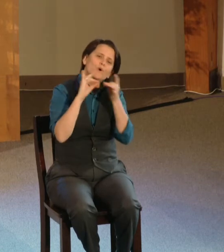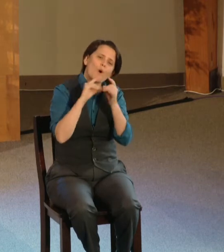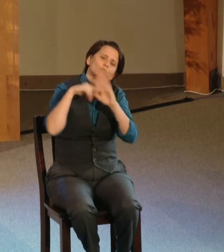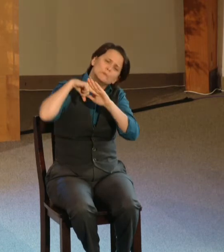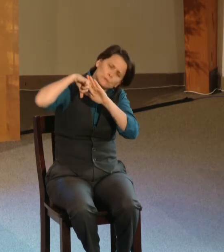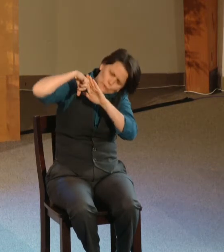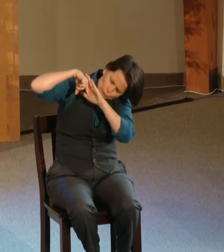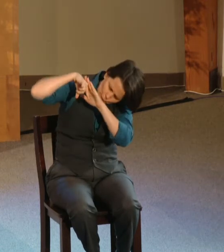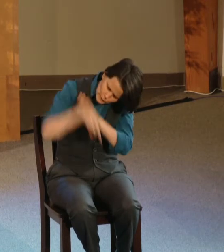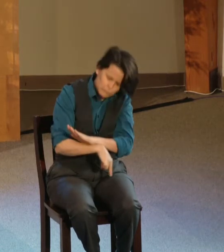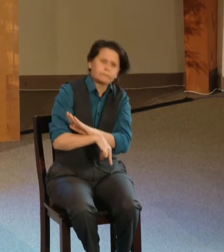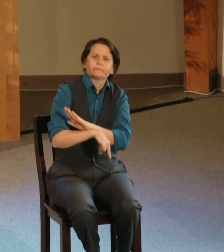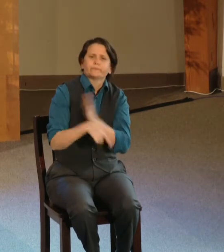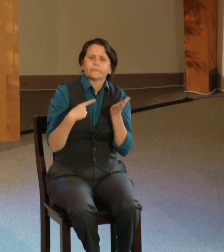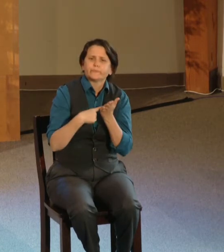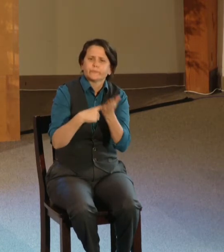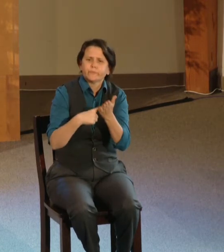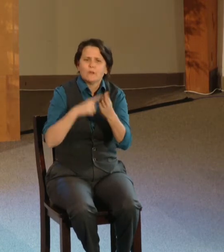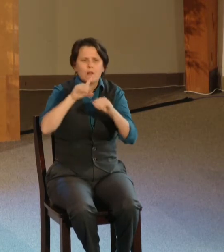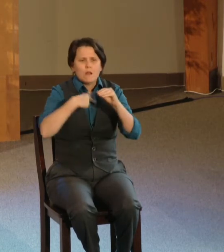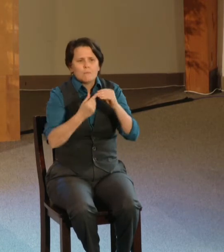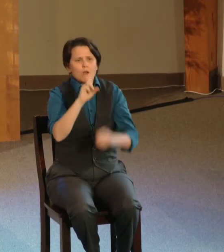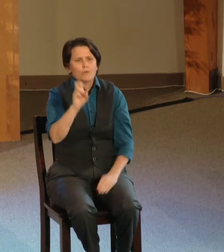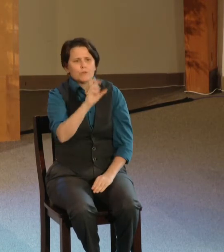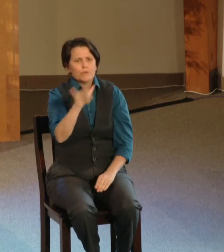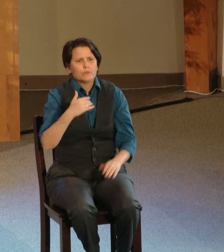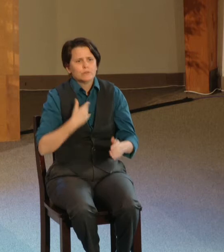depth about Unity's fifth principle. You know,